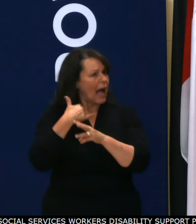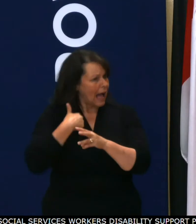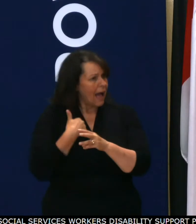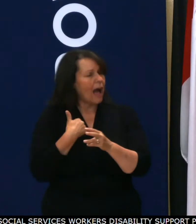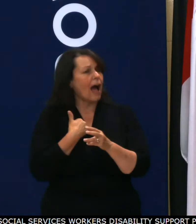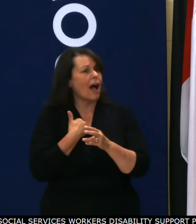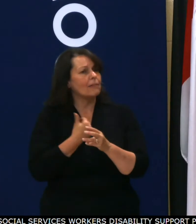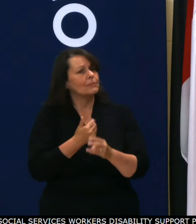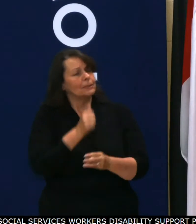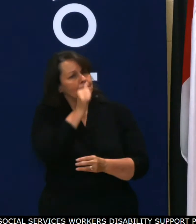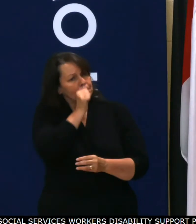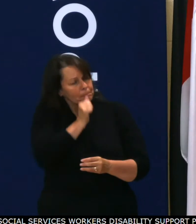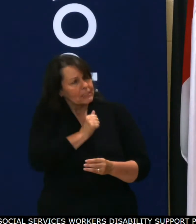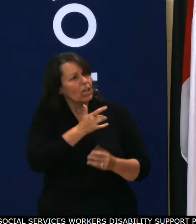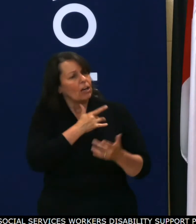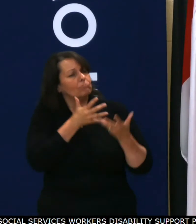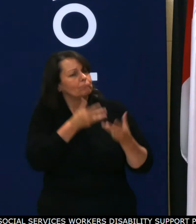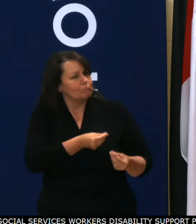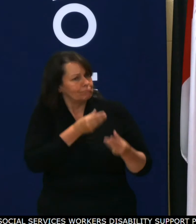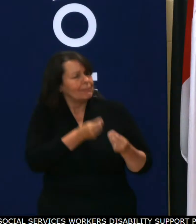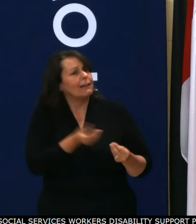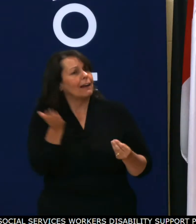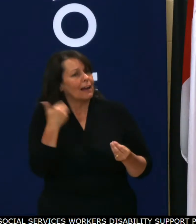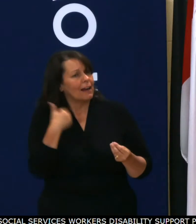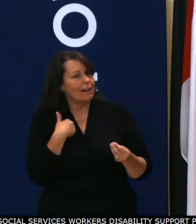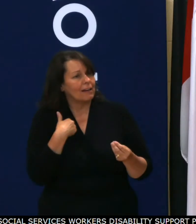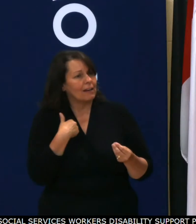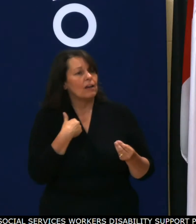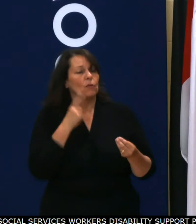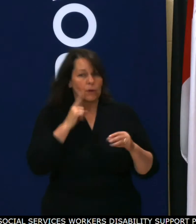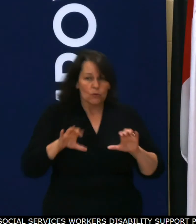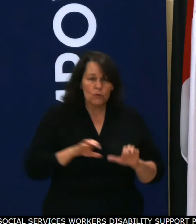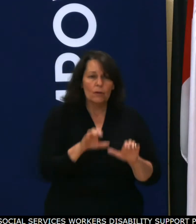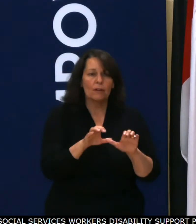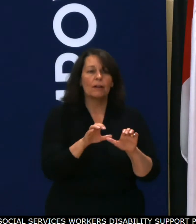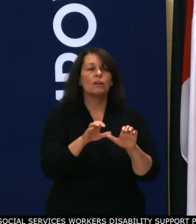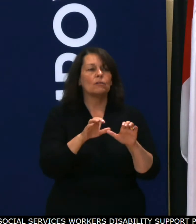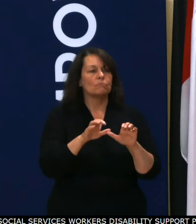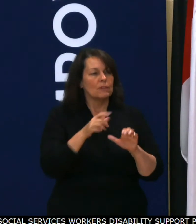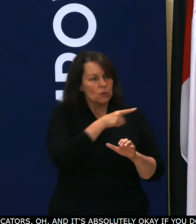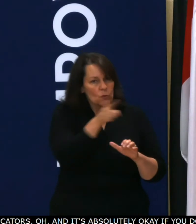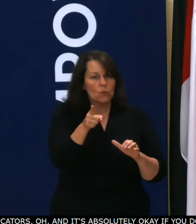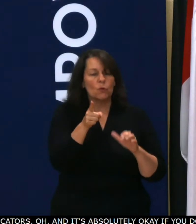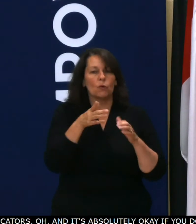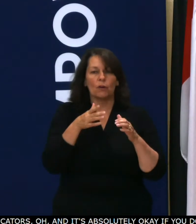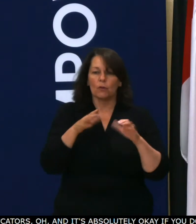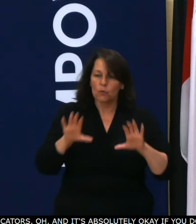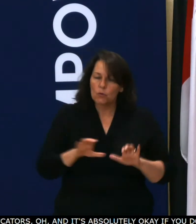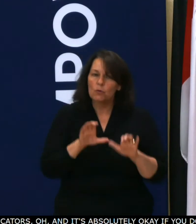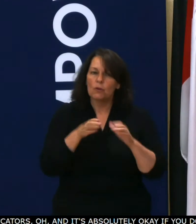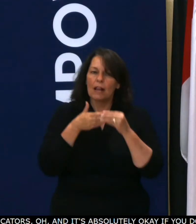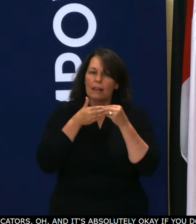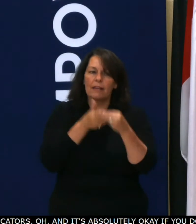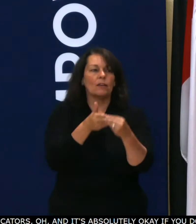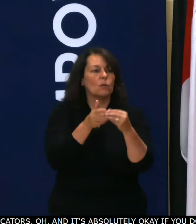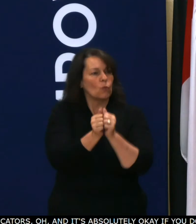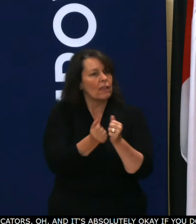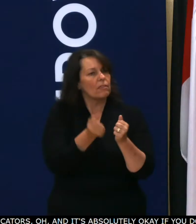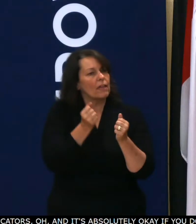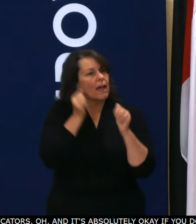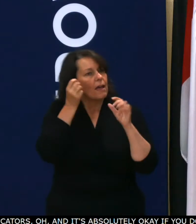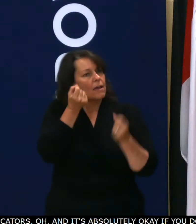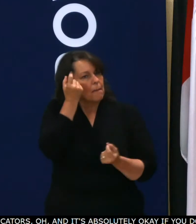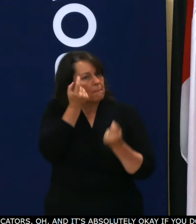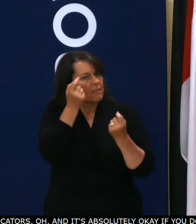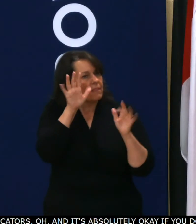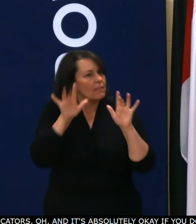But let's not just be good workers, let's be great ones. Let's be the ones who lead with empathy and always advocate for those who